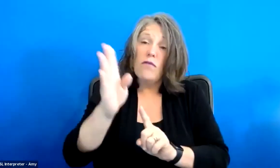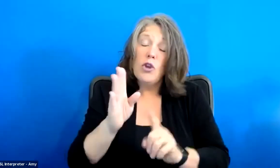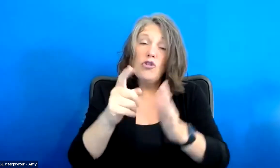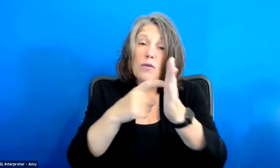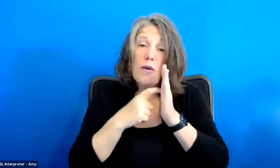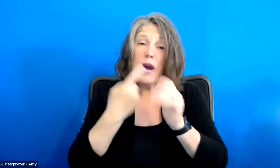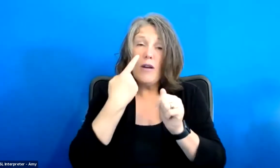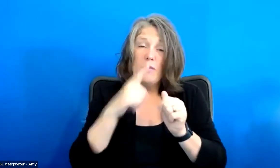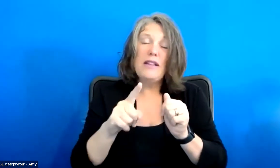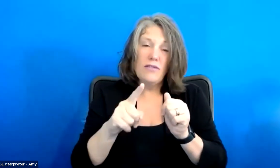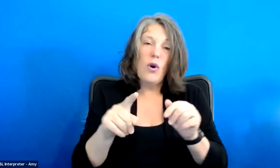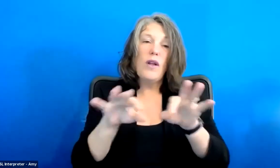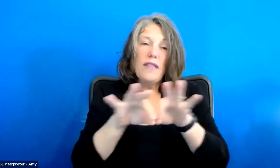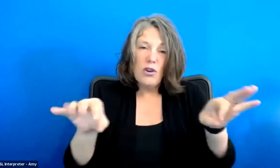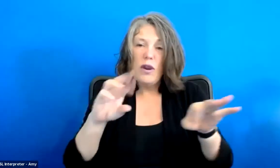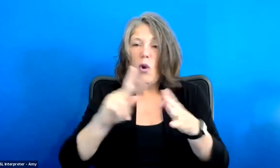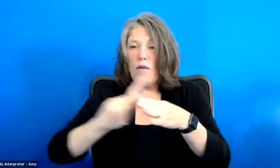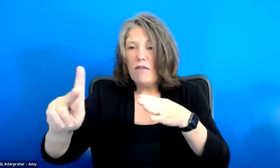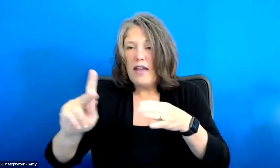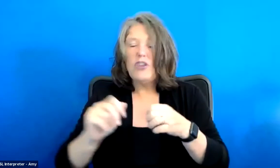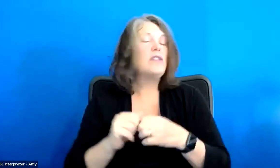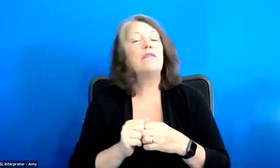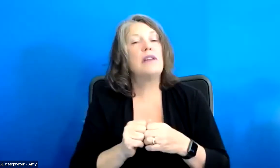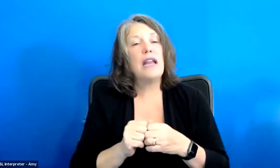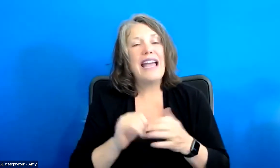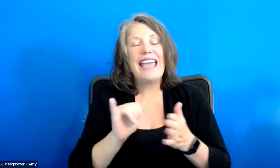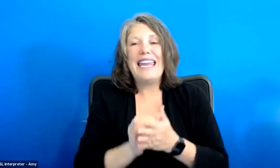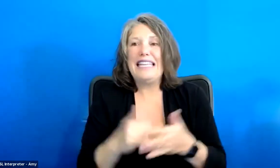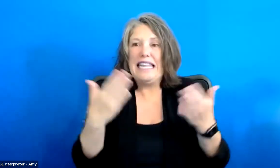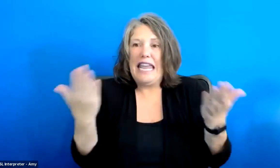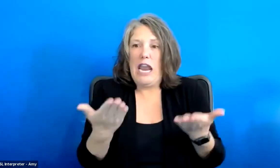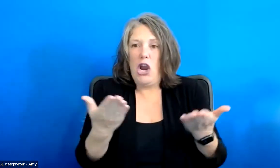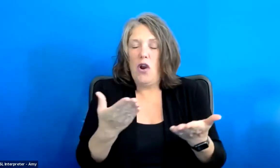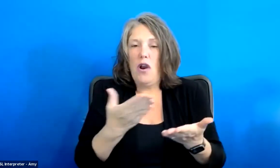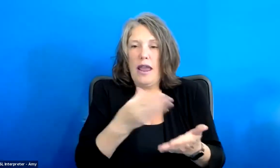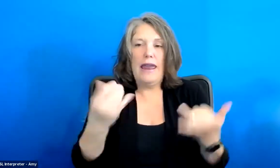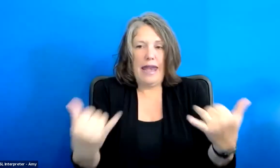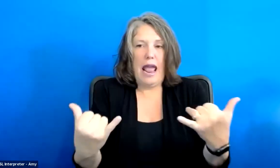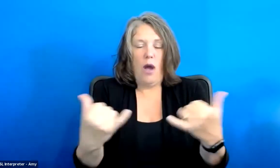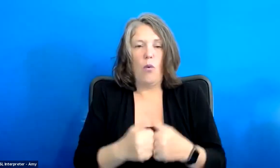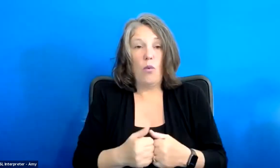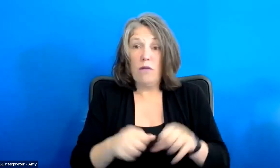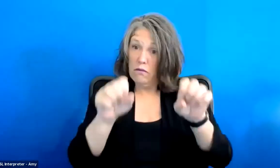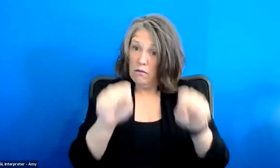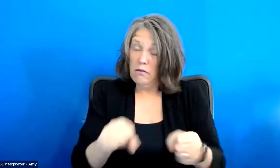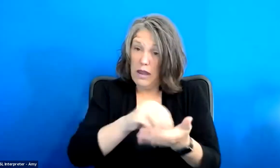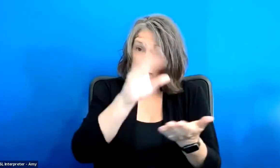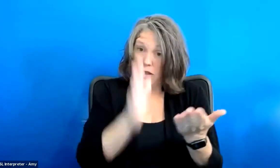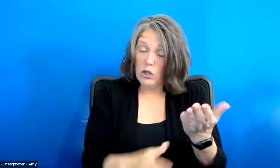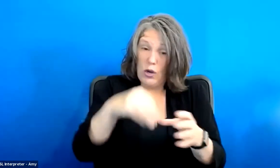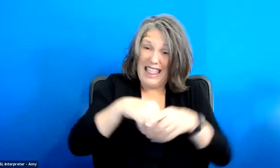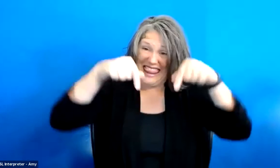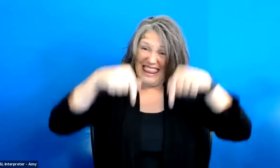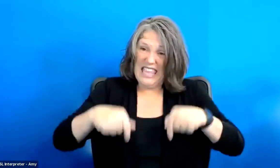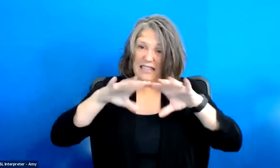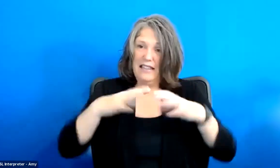the degree or the profession. It is the here and now. Can the students in this